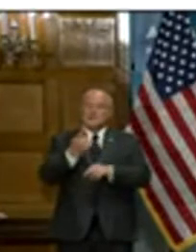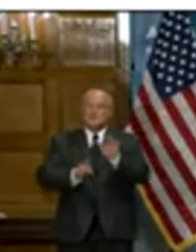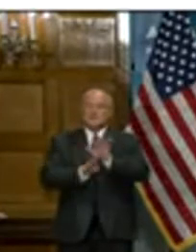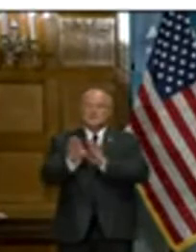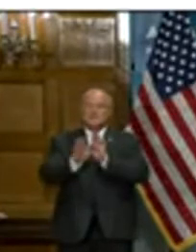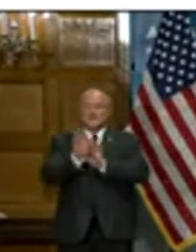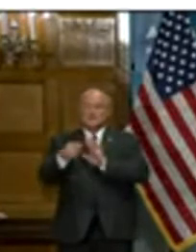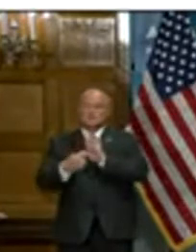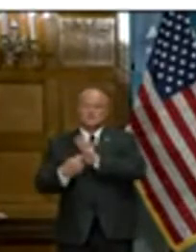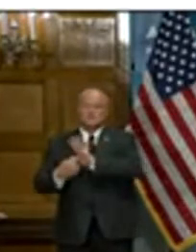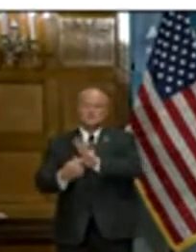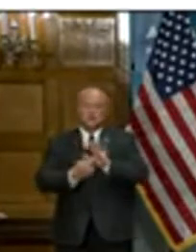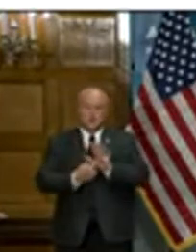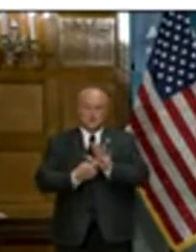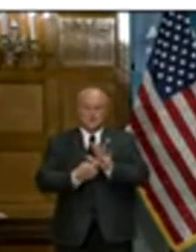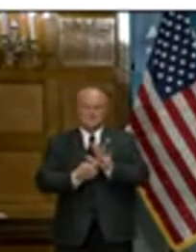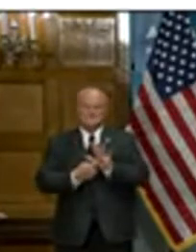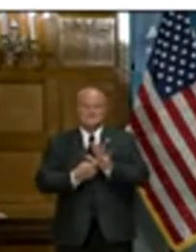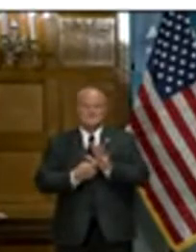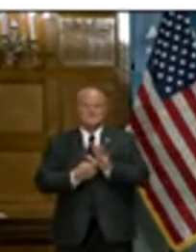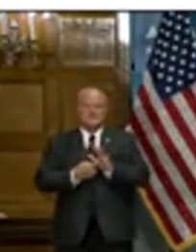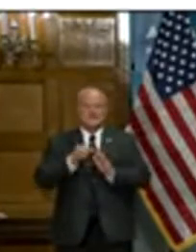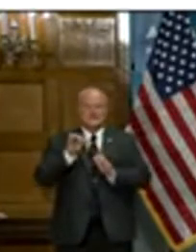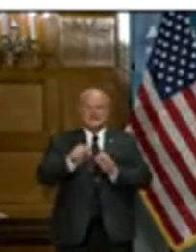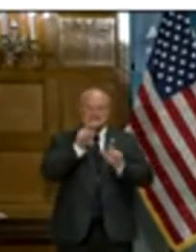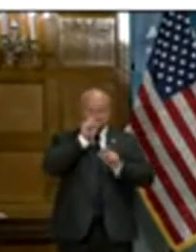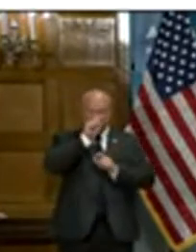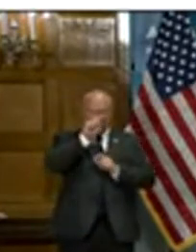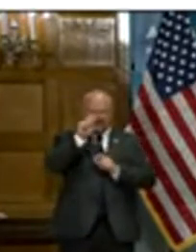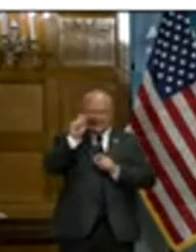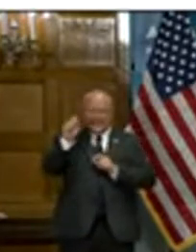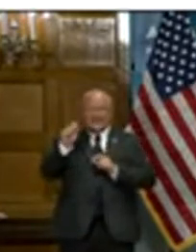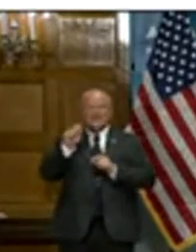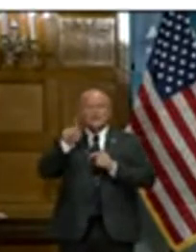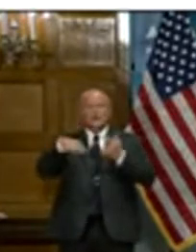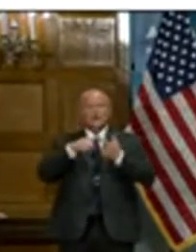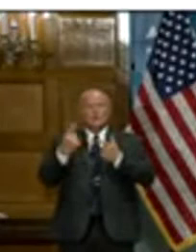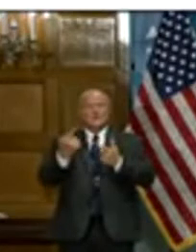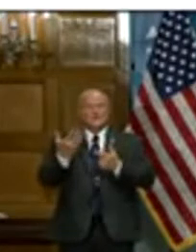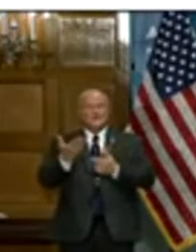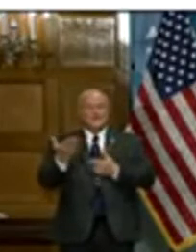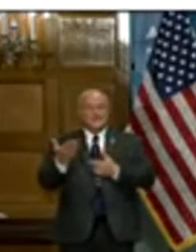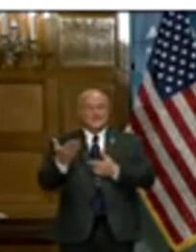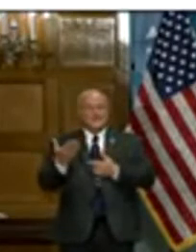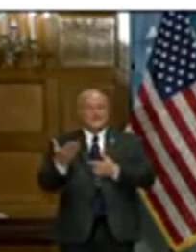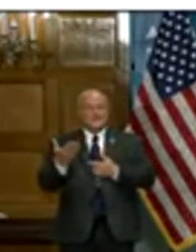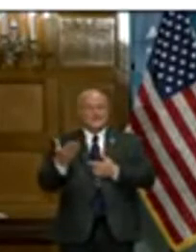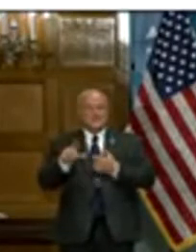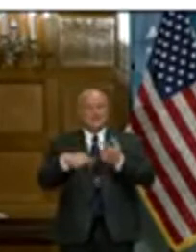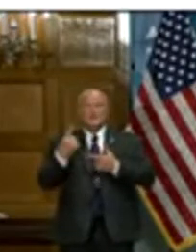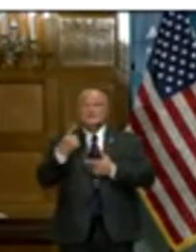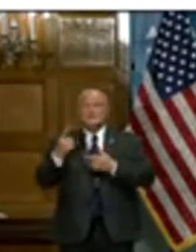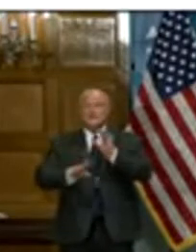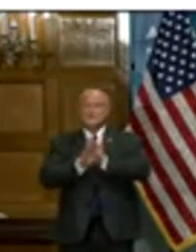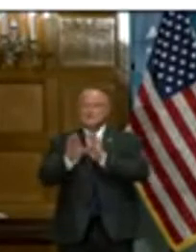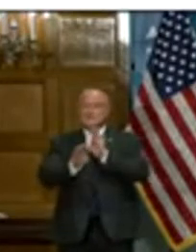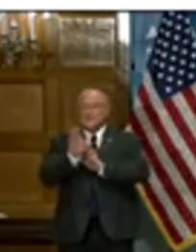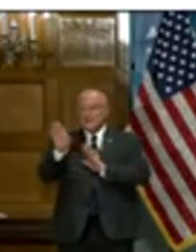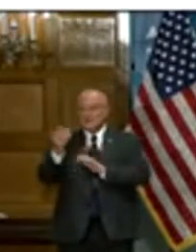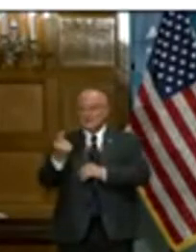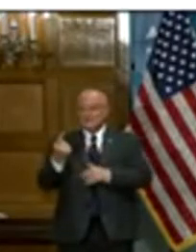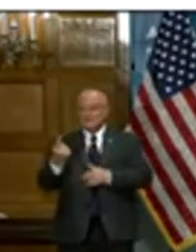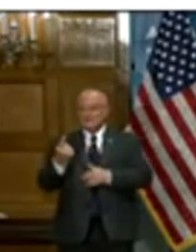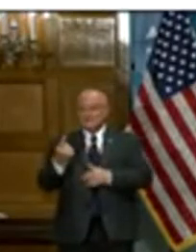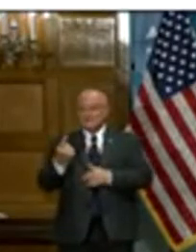develops symptoms. There's this dotted line there. When symptoms, when someone develops